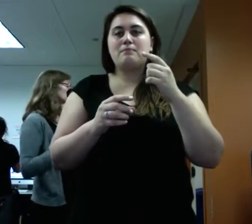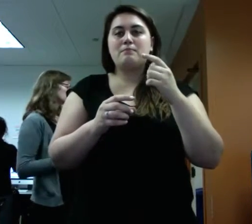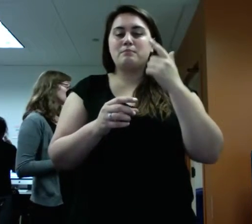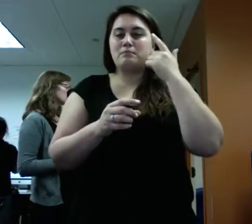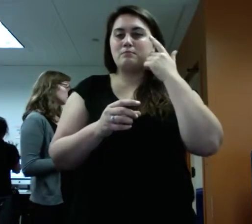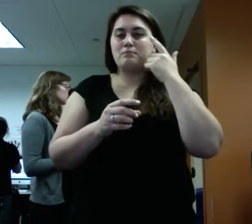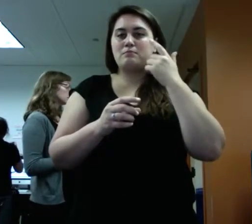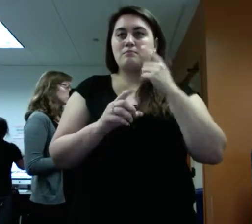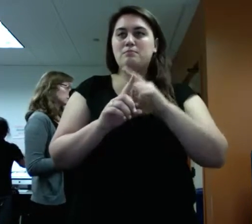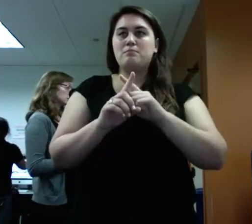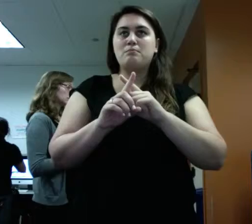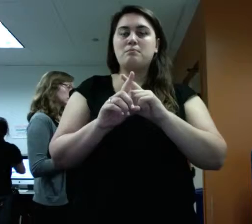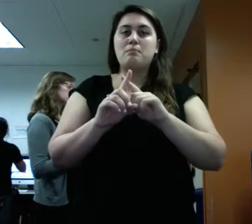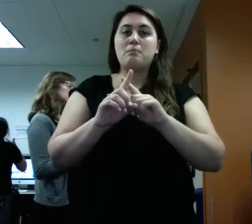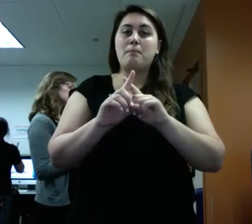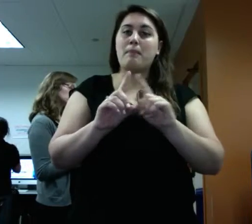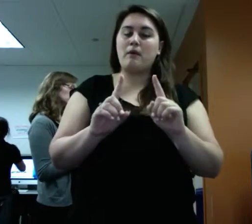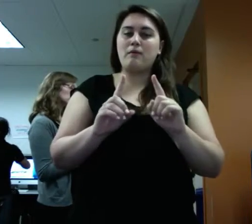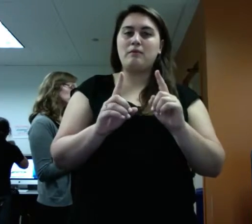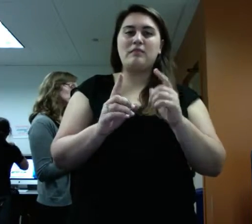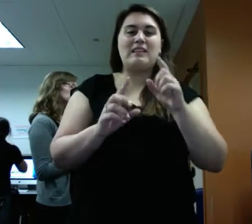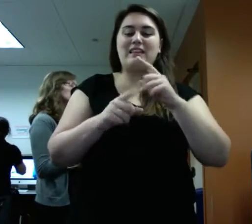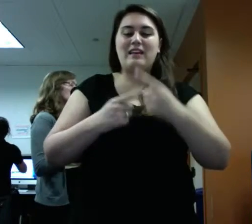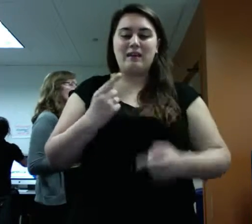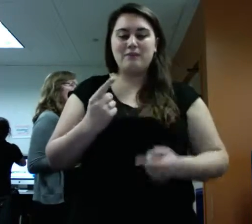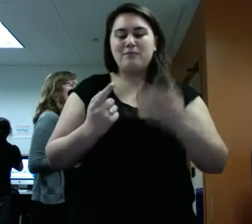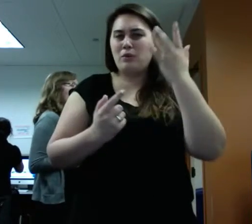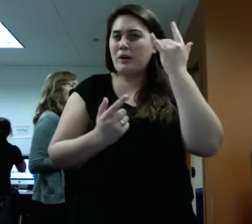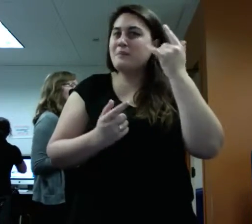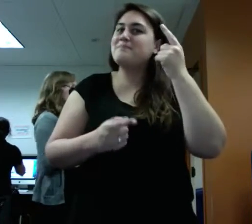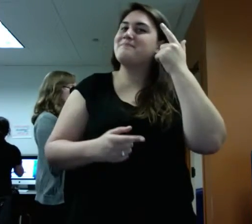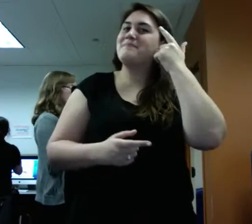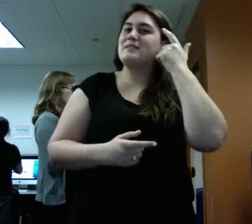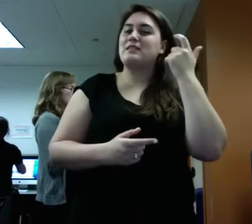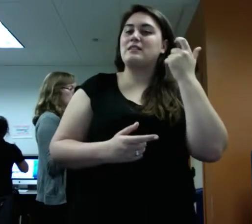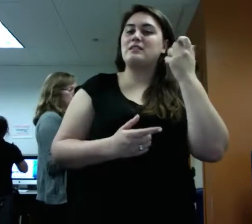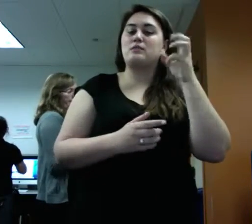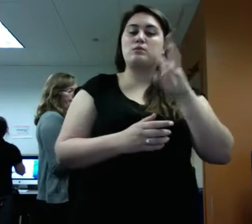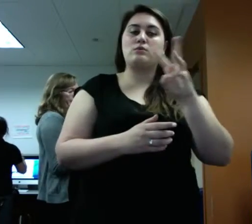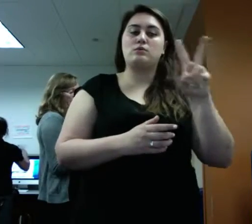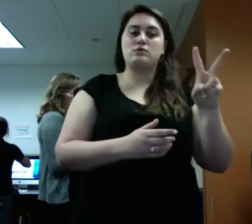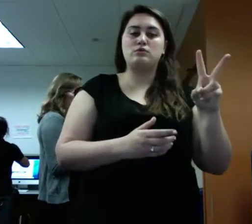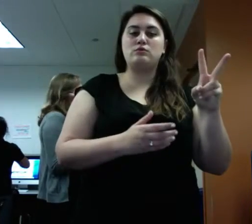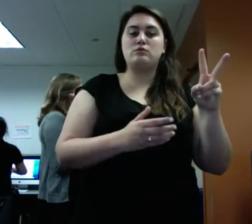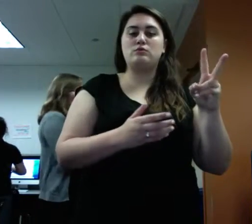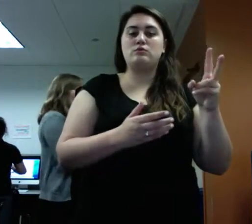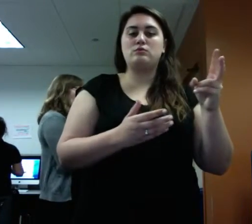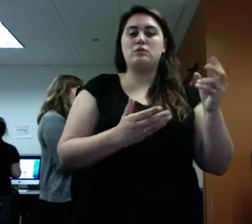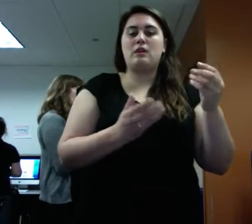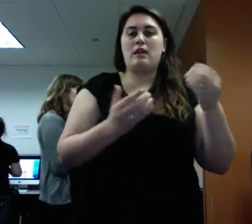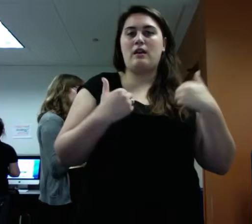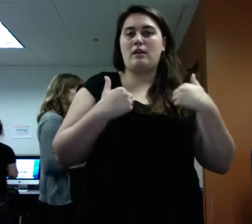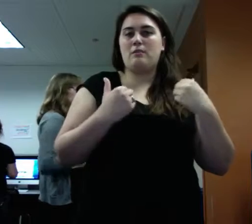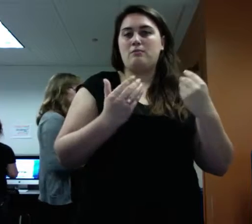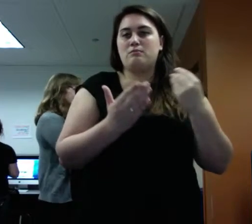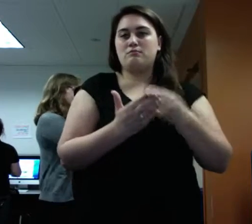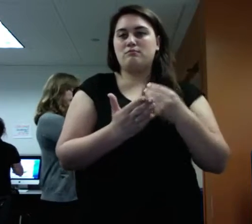that made such a move possible. During the war, the economy reached full employment. Men and